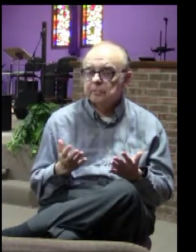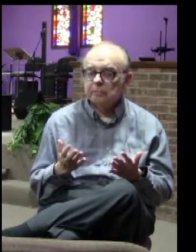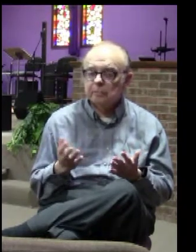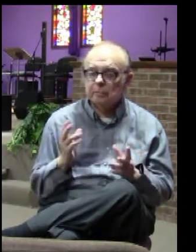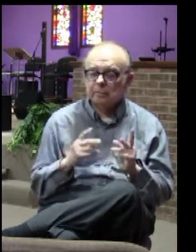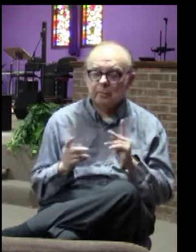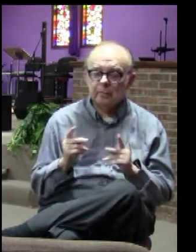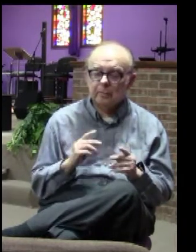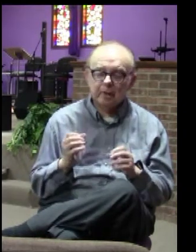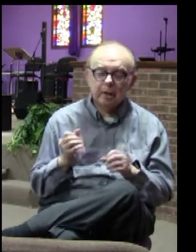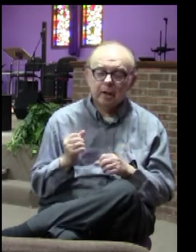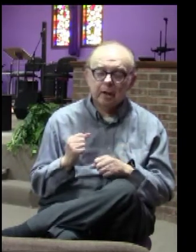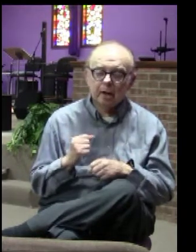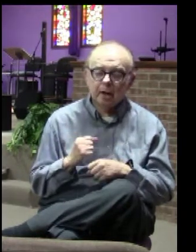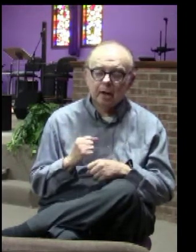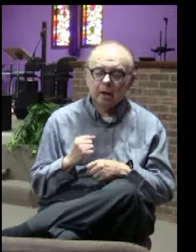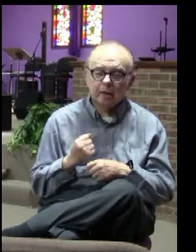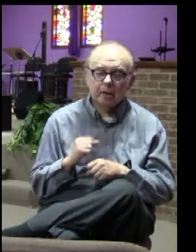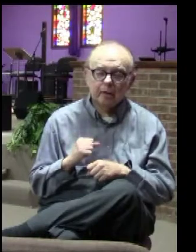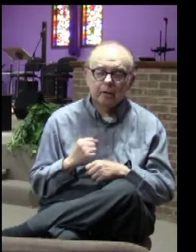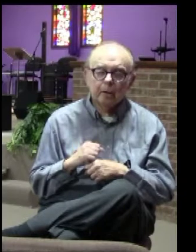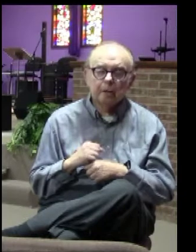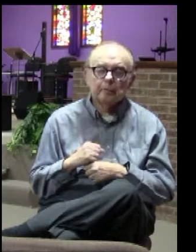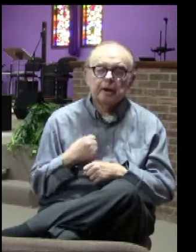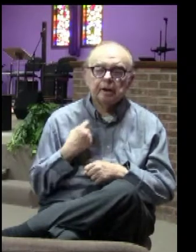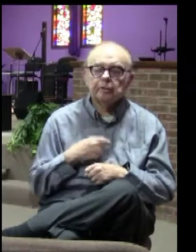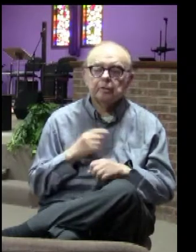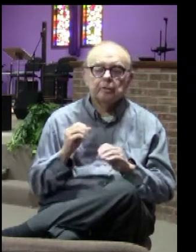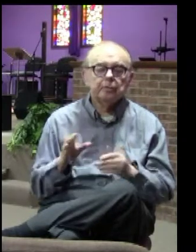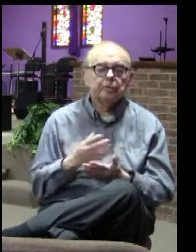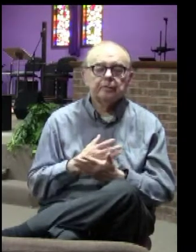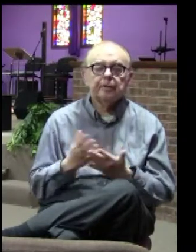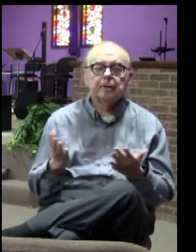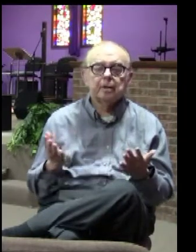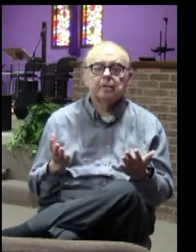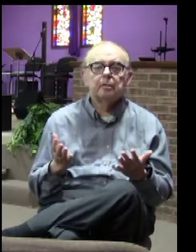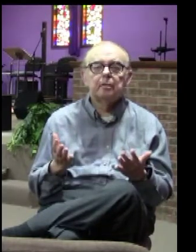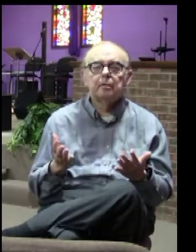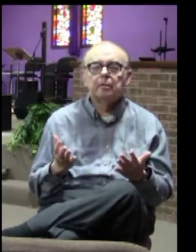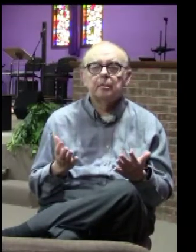The people that caused that to me lost their house and lost everything.